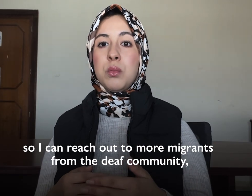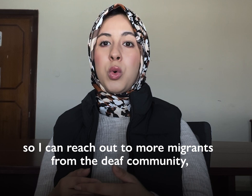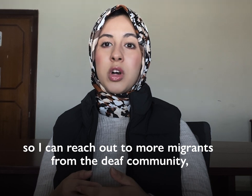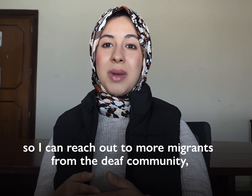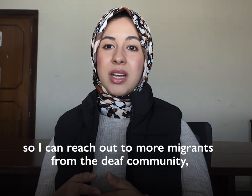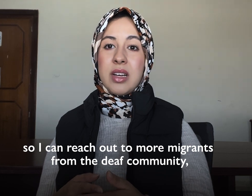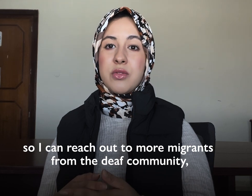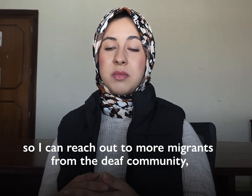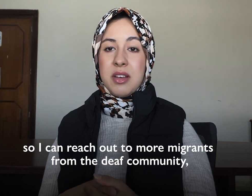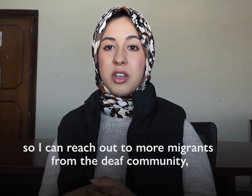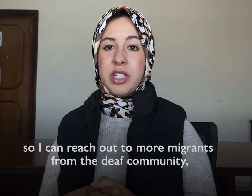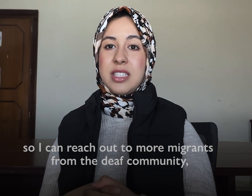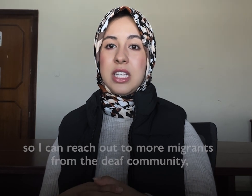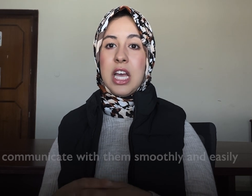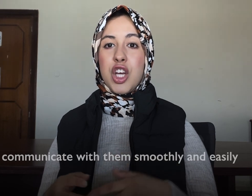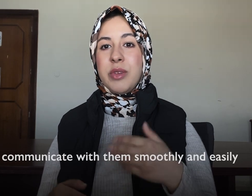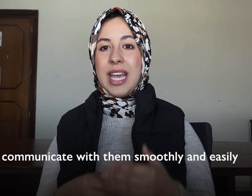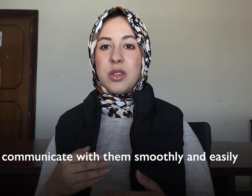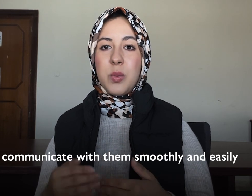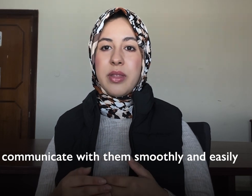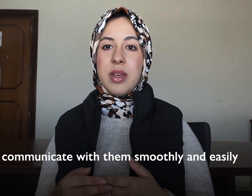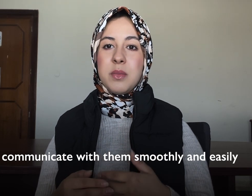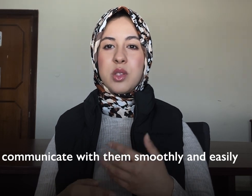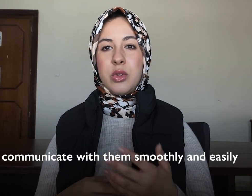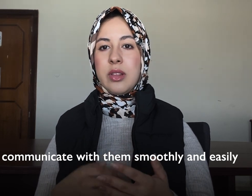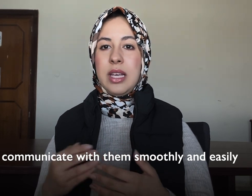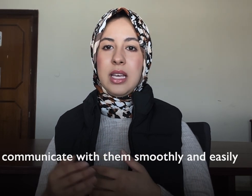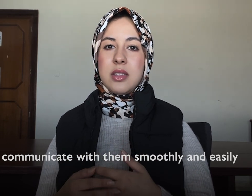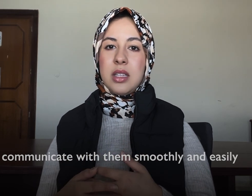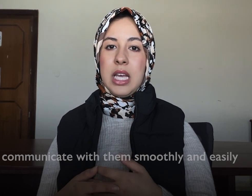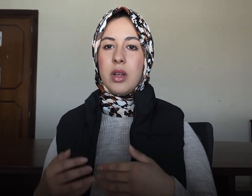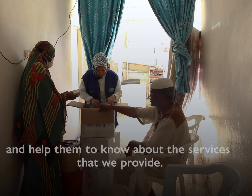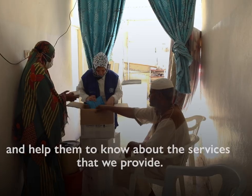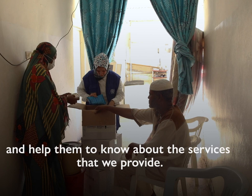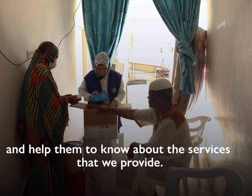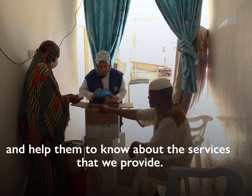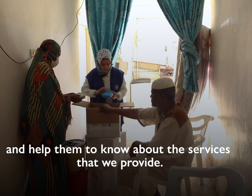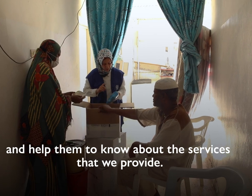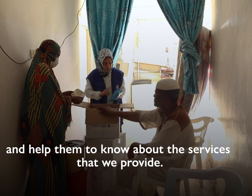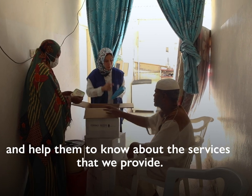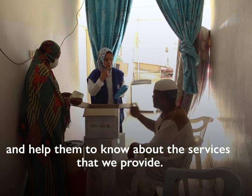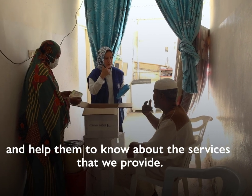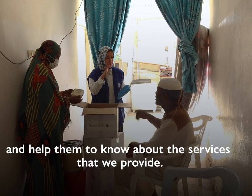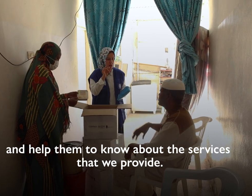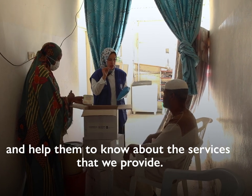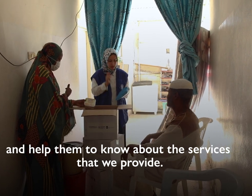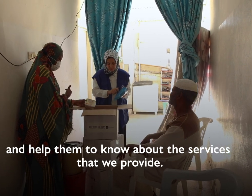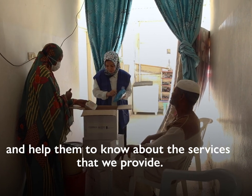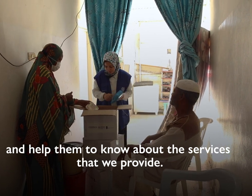more migrants from deaf community, communicate with them smoothly, easily, help them know about the services that we provide.